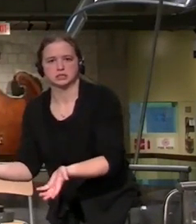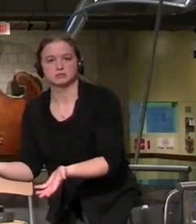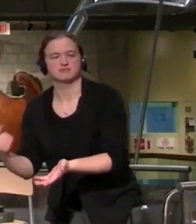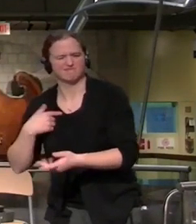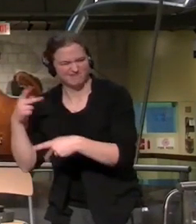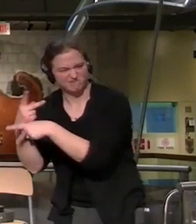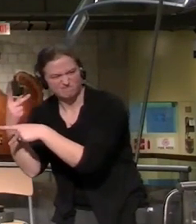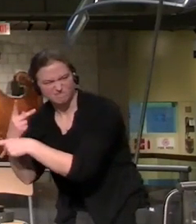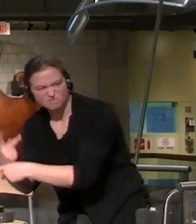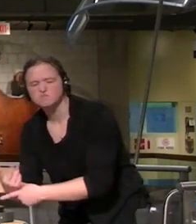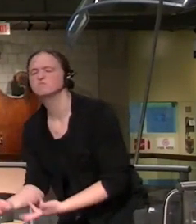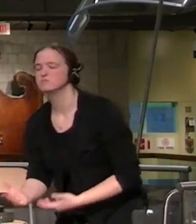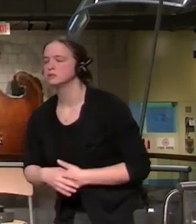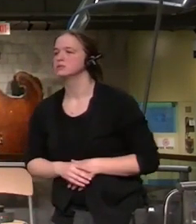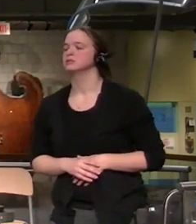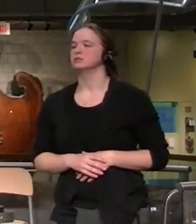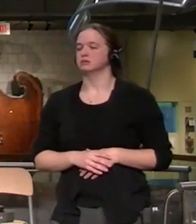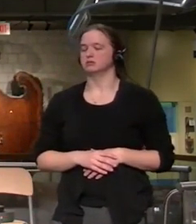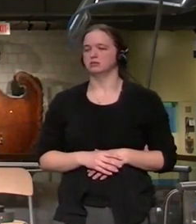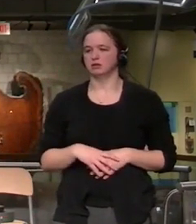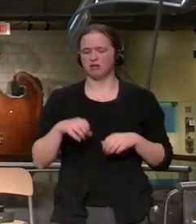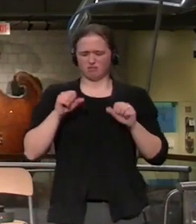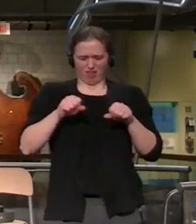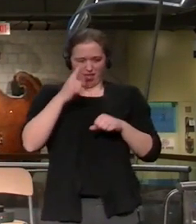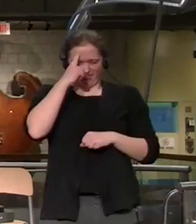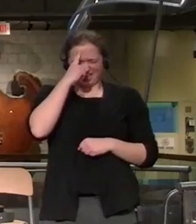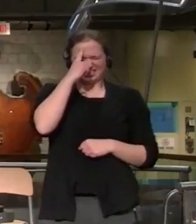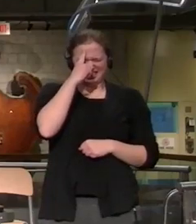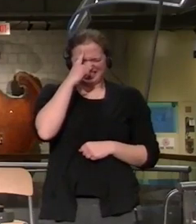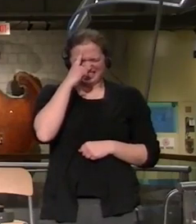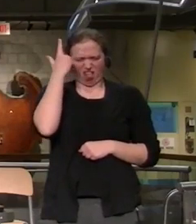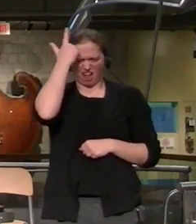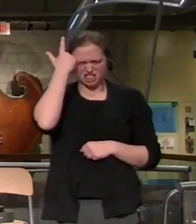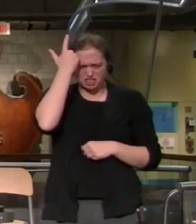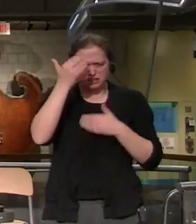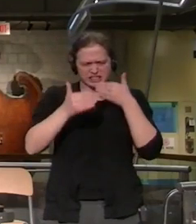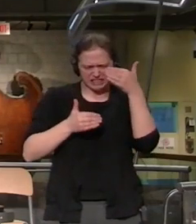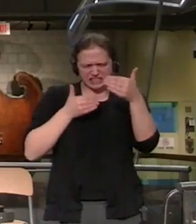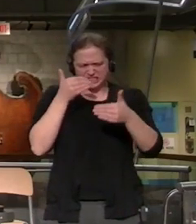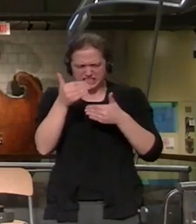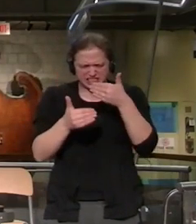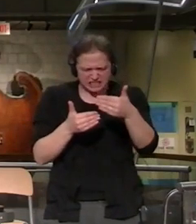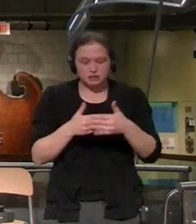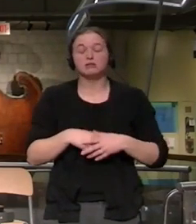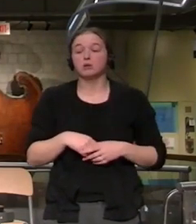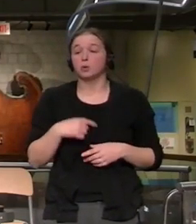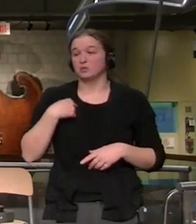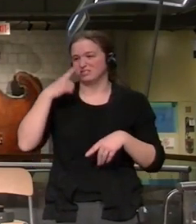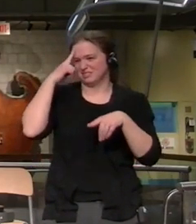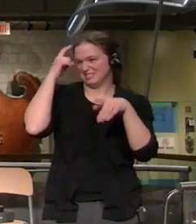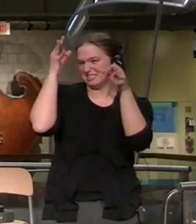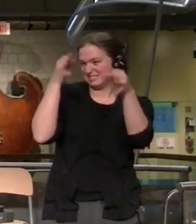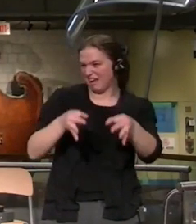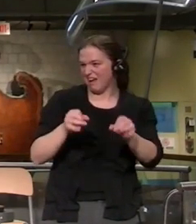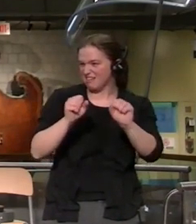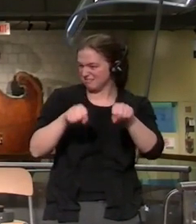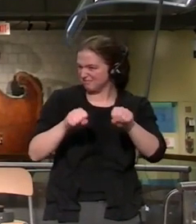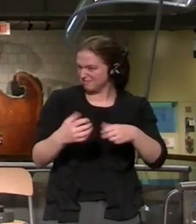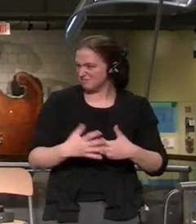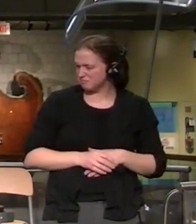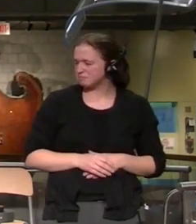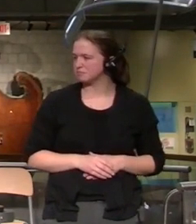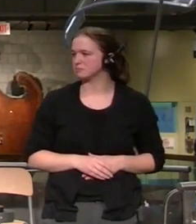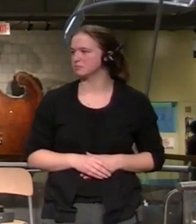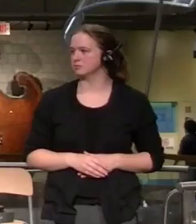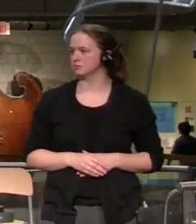We also know that it increases your rational thought. You have optimized decision making. And you have less what